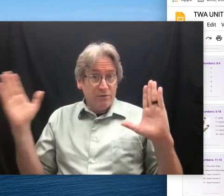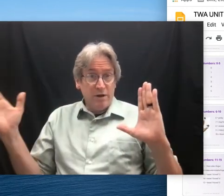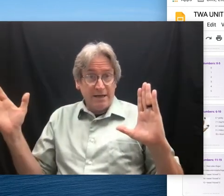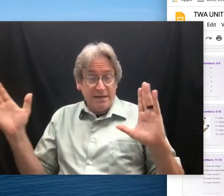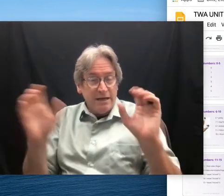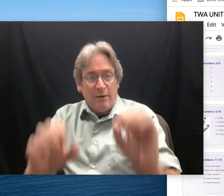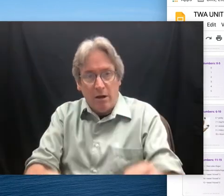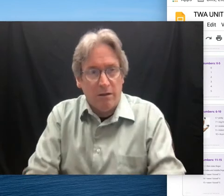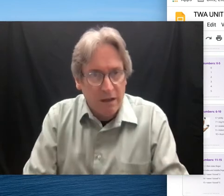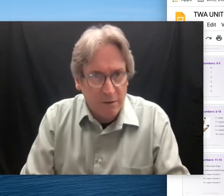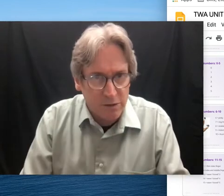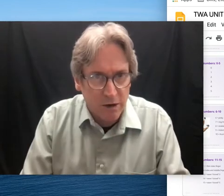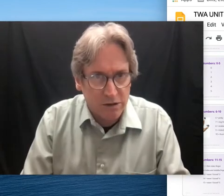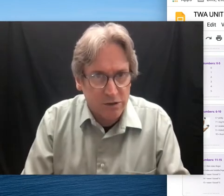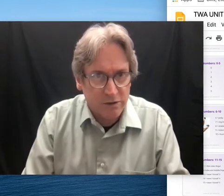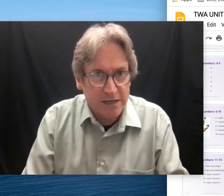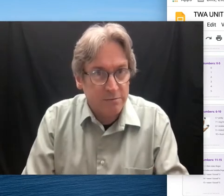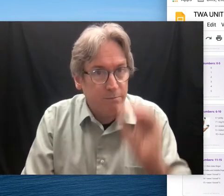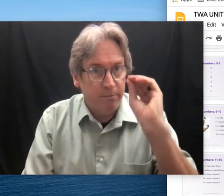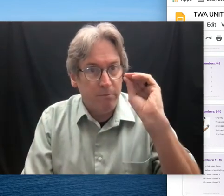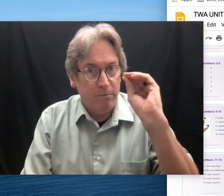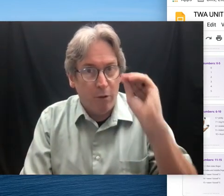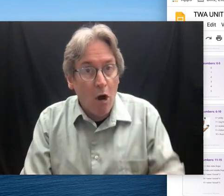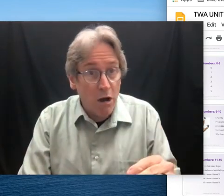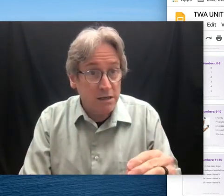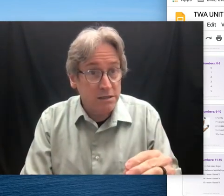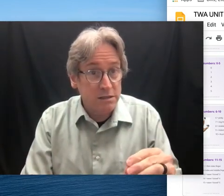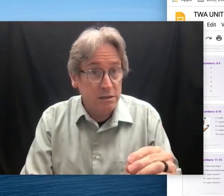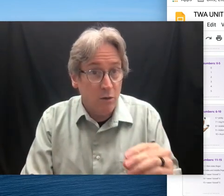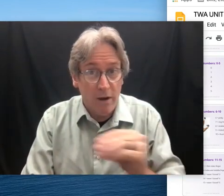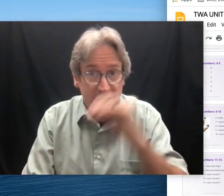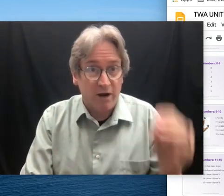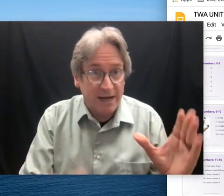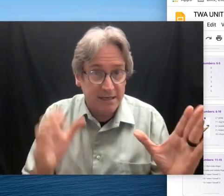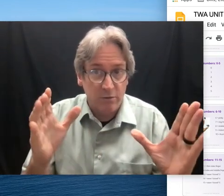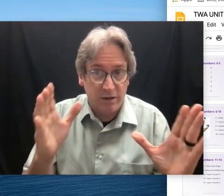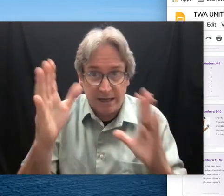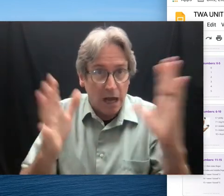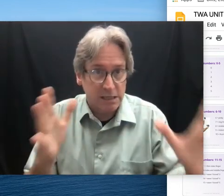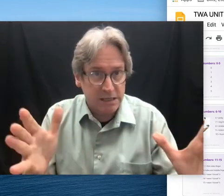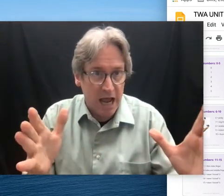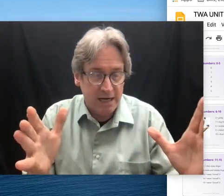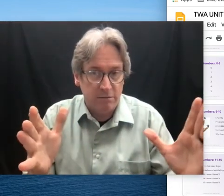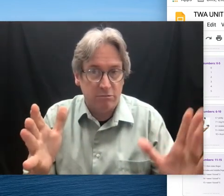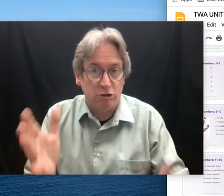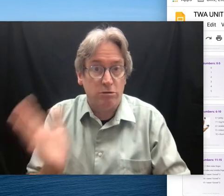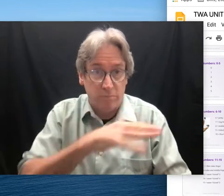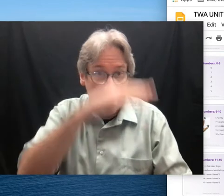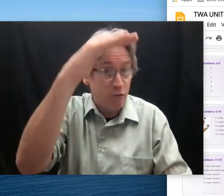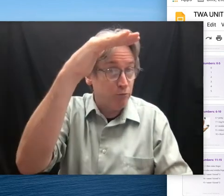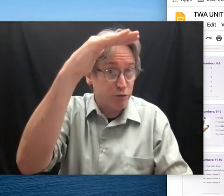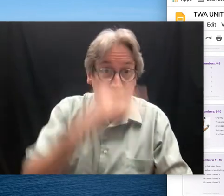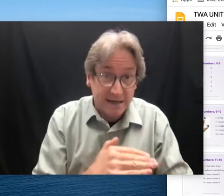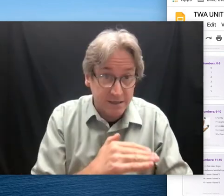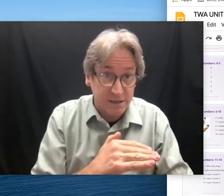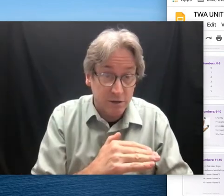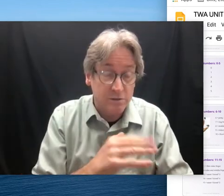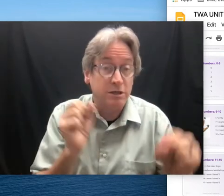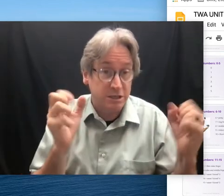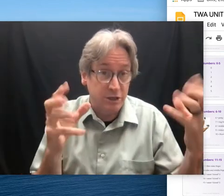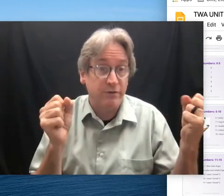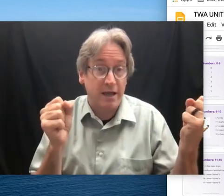16 through 19. Now, I just want to also stress, pause whenever I get done with like a slide and